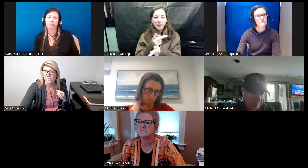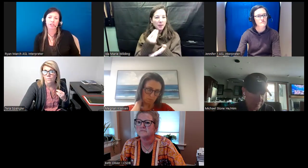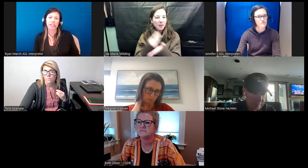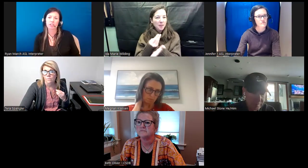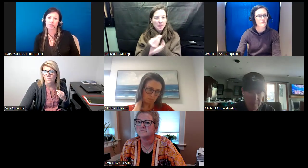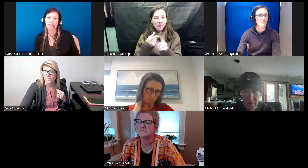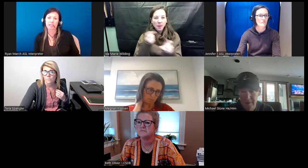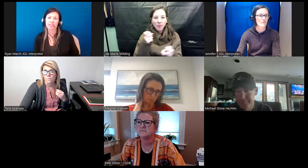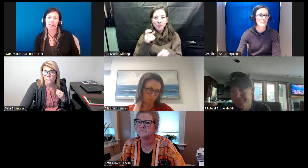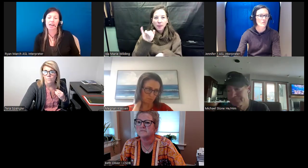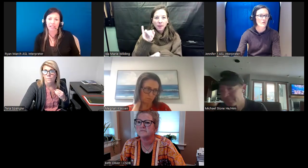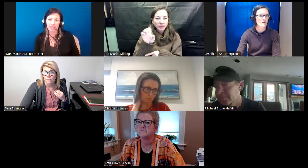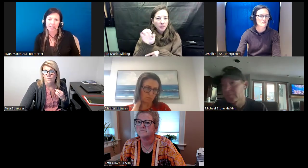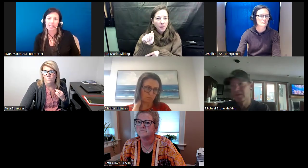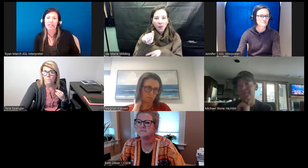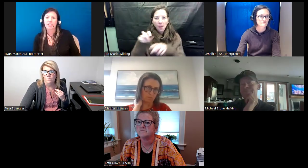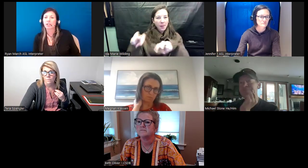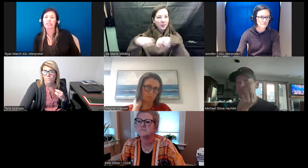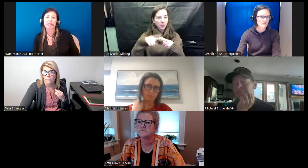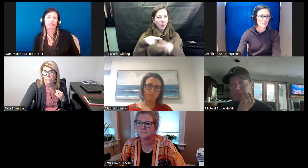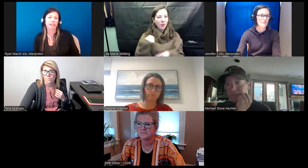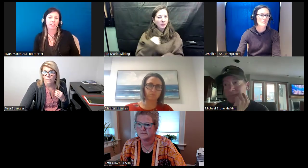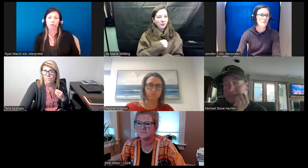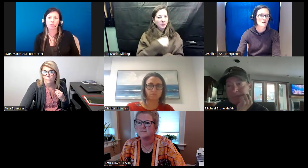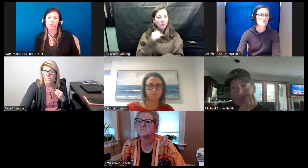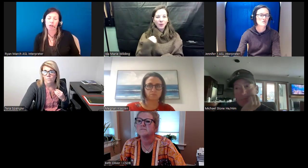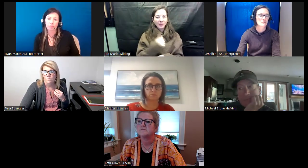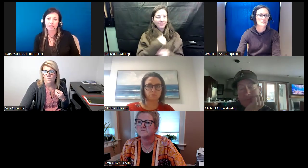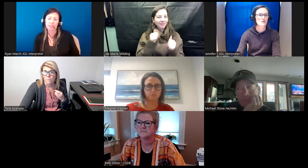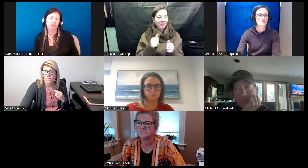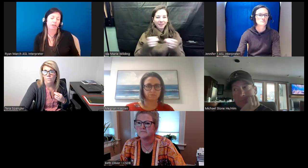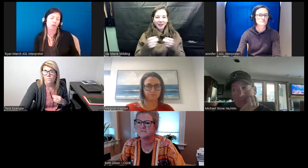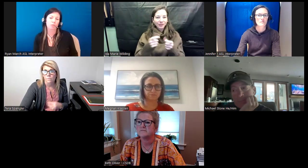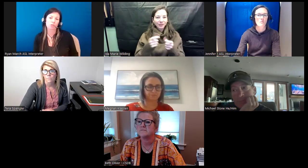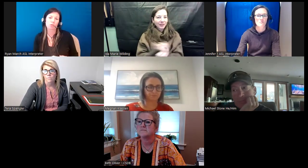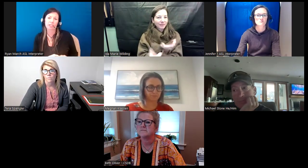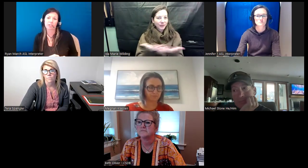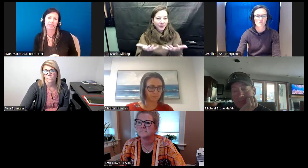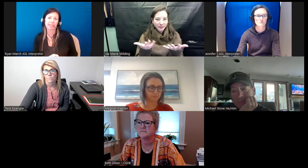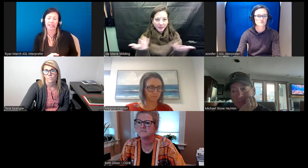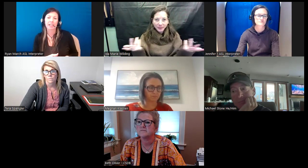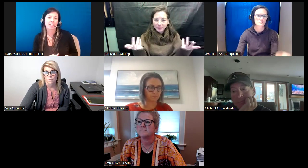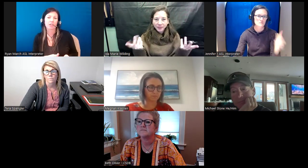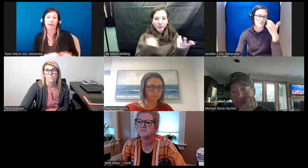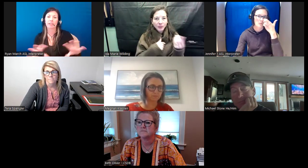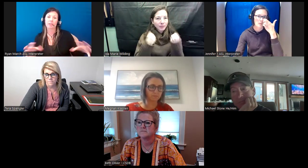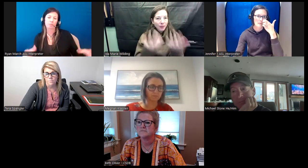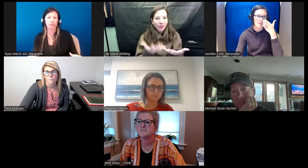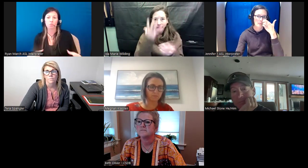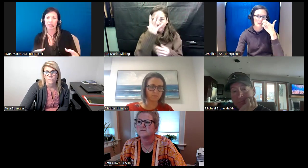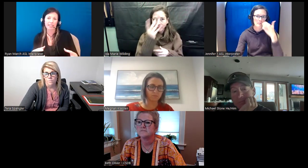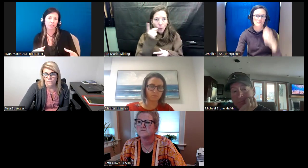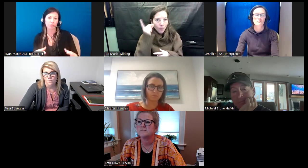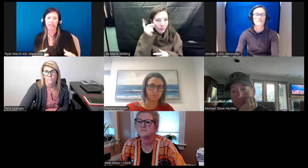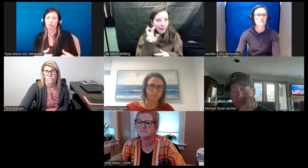if referring students to us, instead of like their home department or their home school districts, that, everything would be